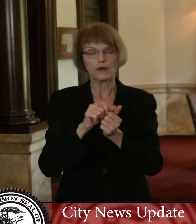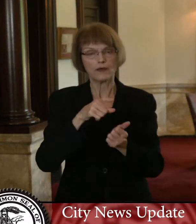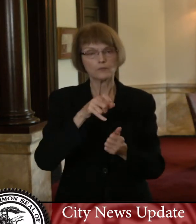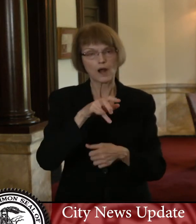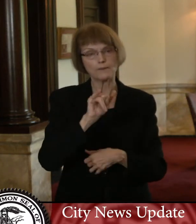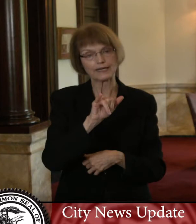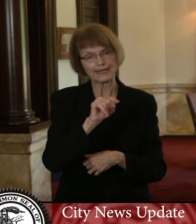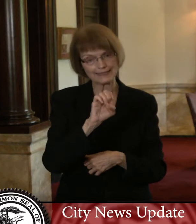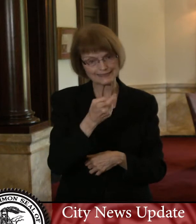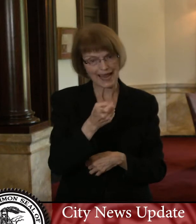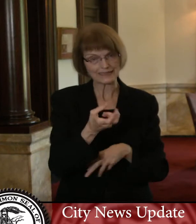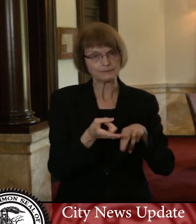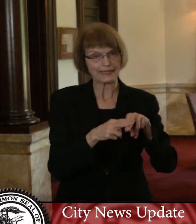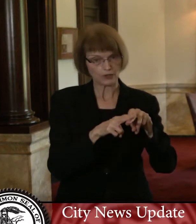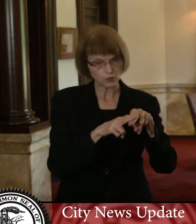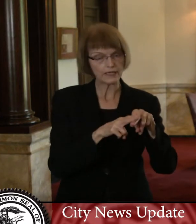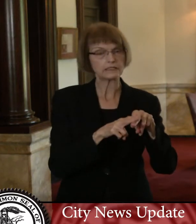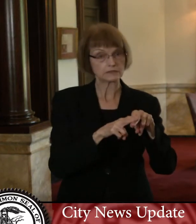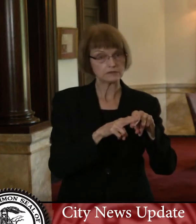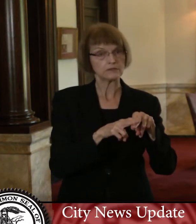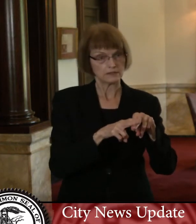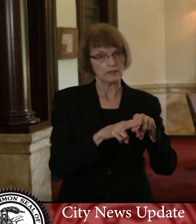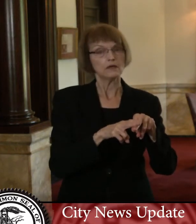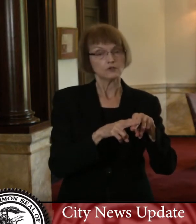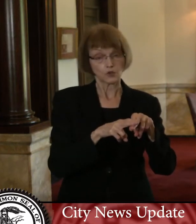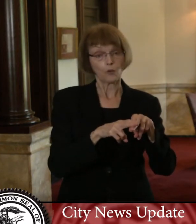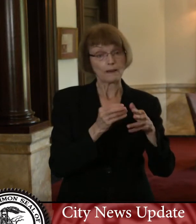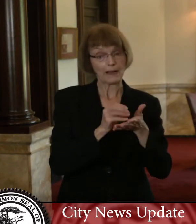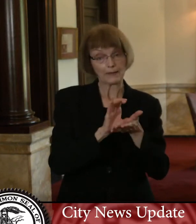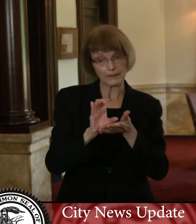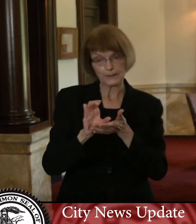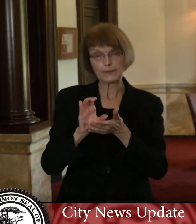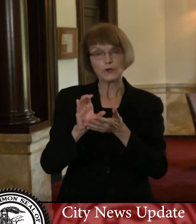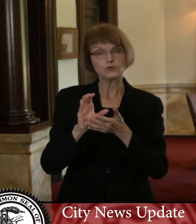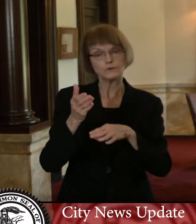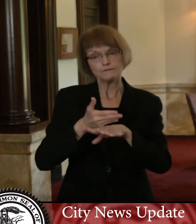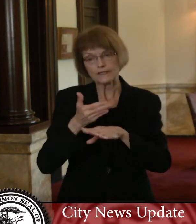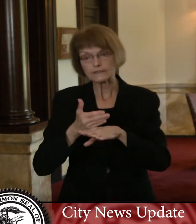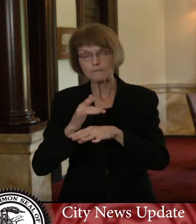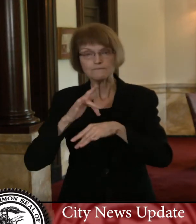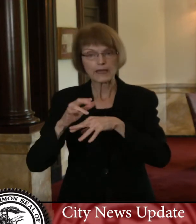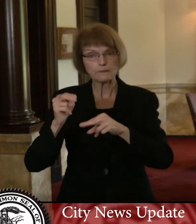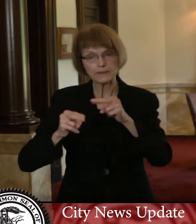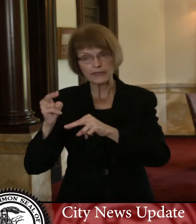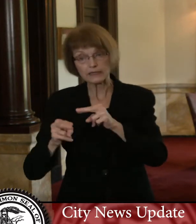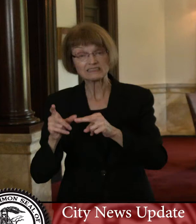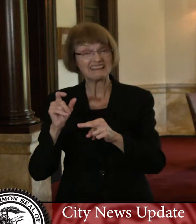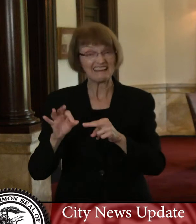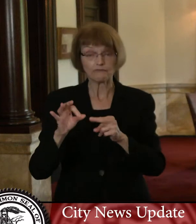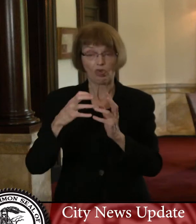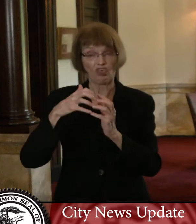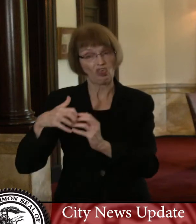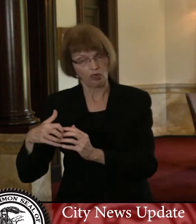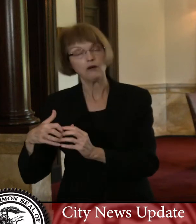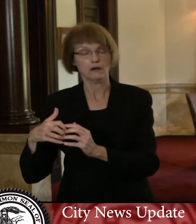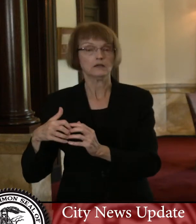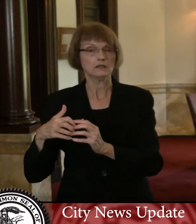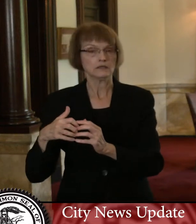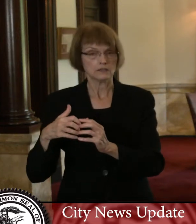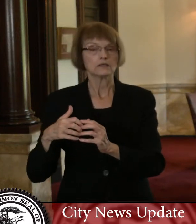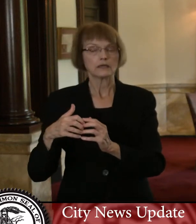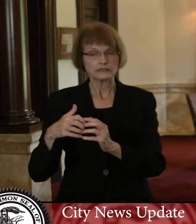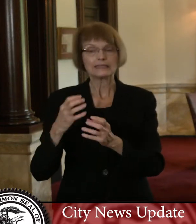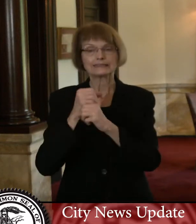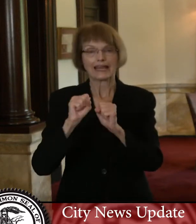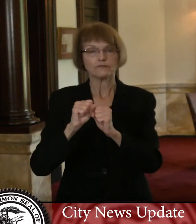has been increased to make sure that we can fix up vacant buildings, or also if they cannot be fixed up, to make sure that they're